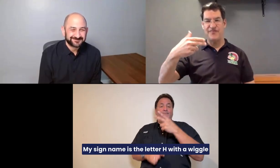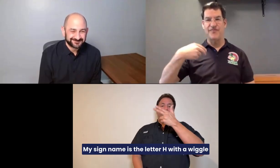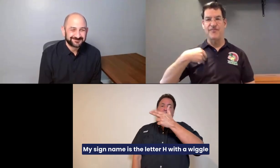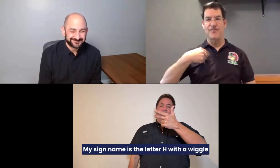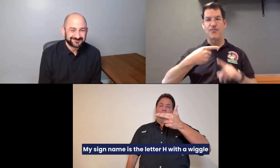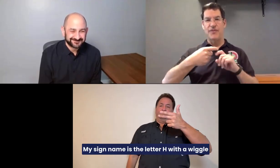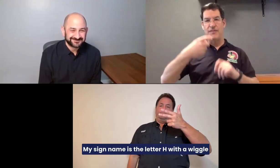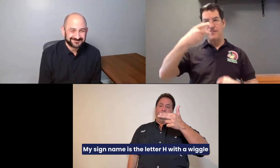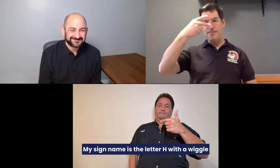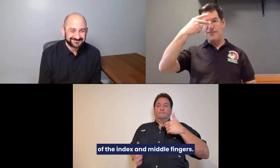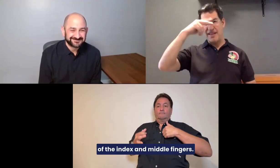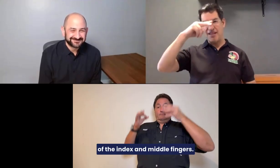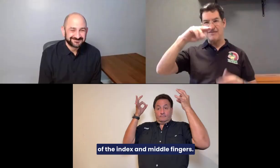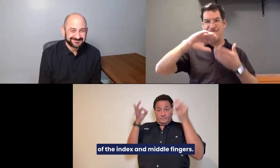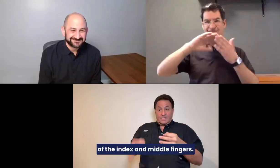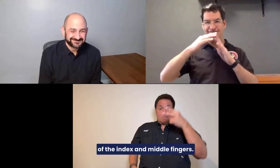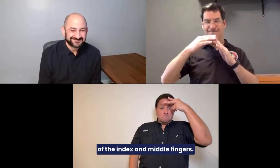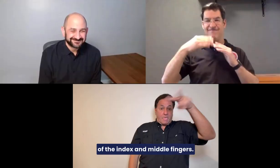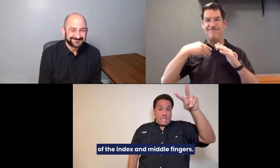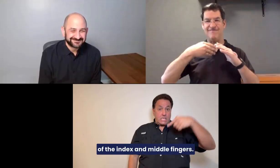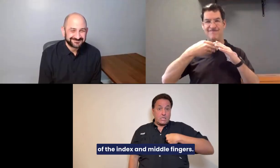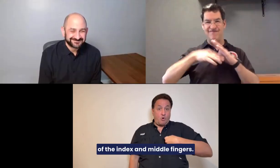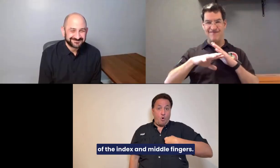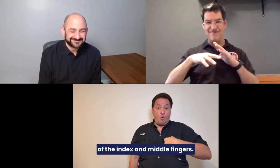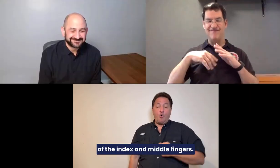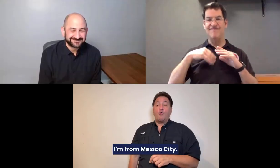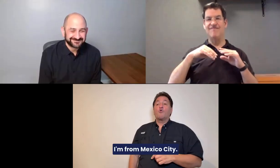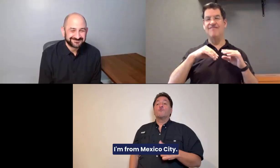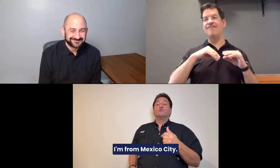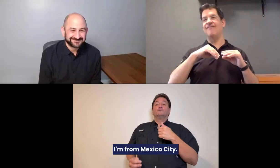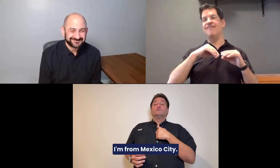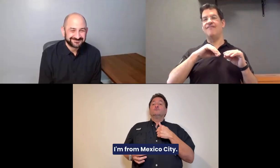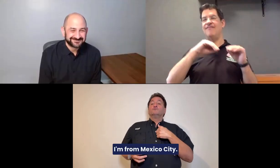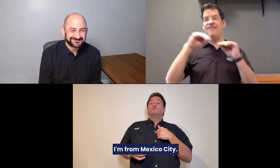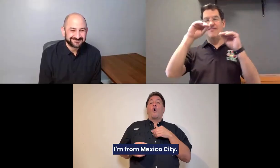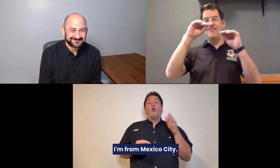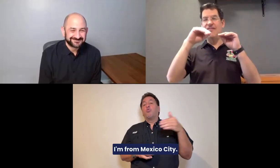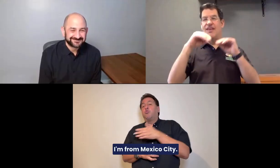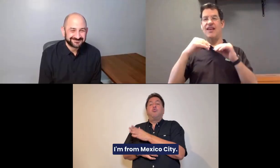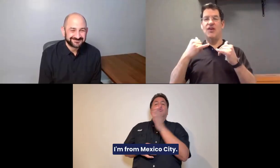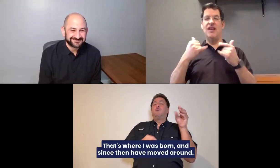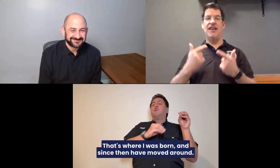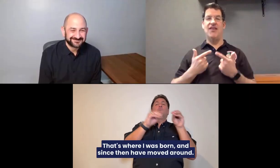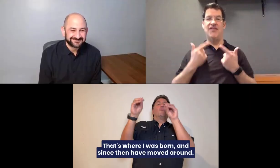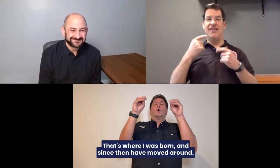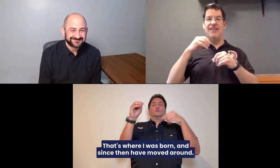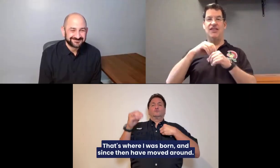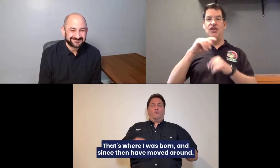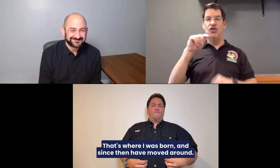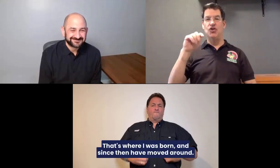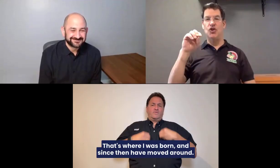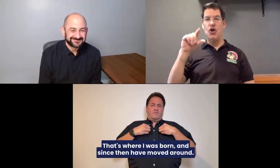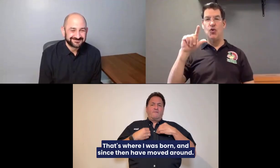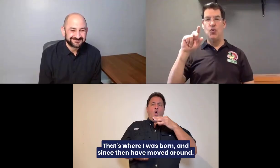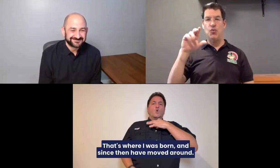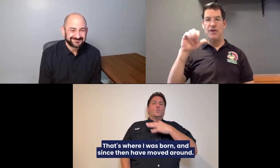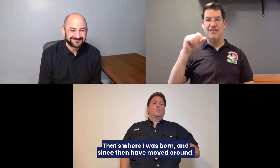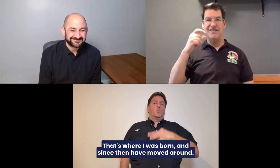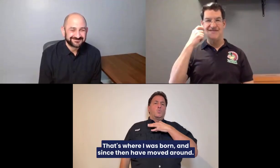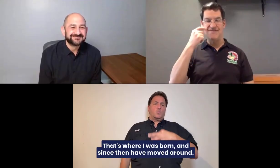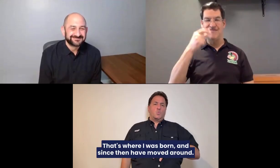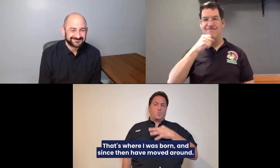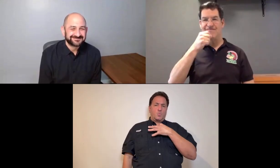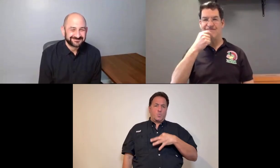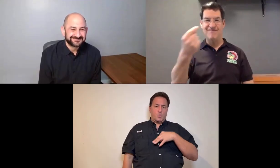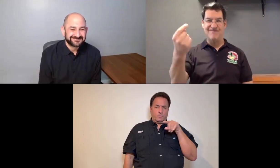letter H with a wiggle of the index and middle fingers. I'm from Mexico City. That's where I was born, and since then have